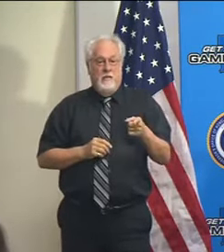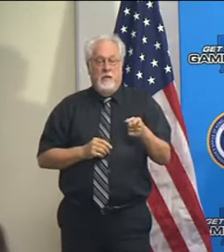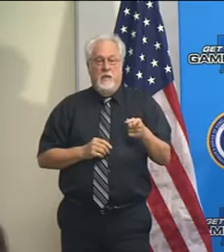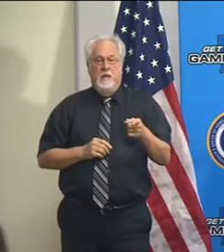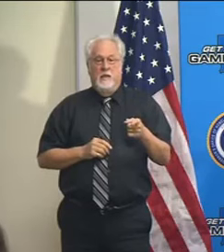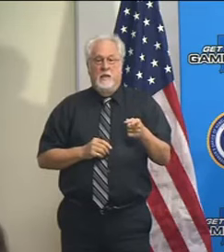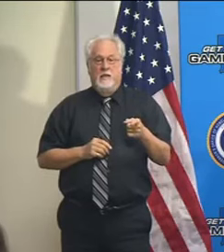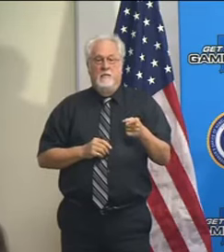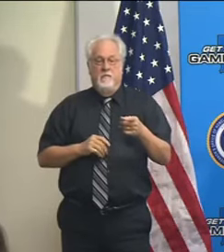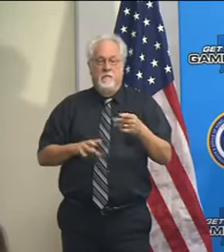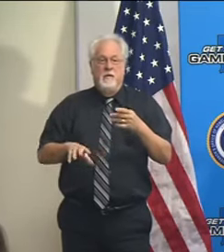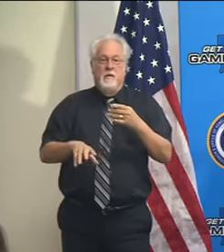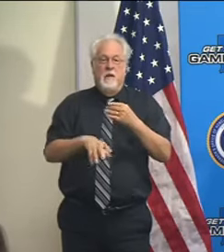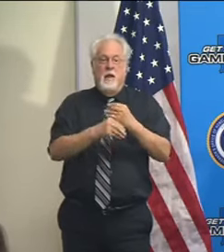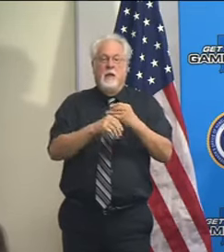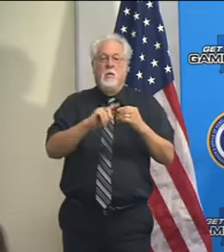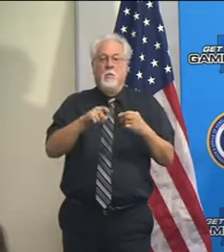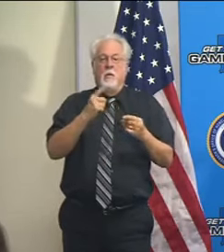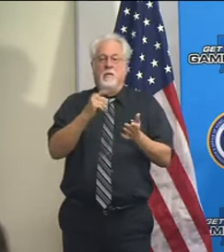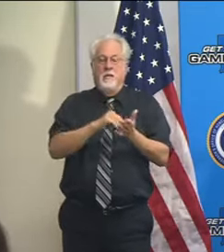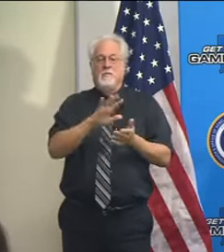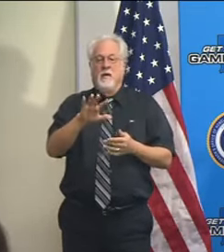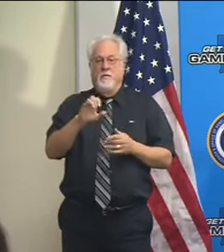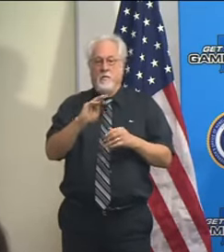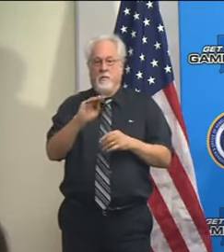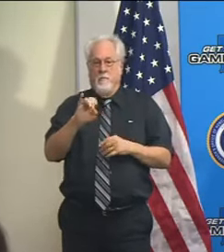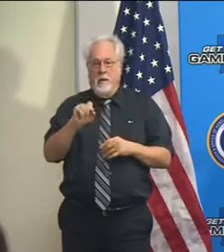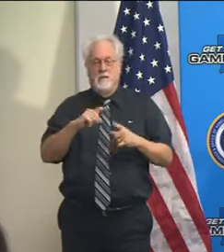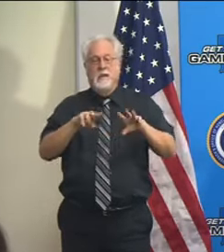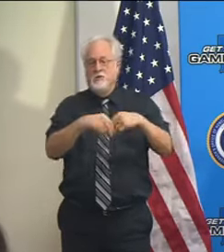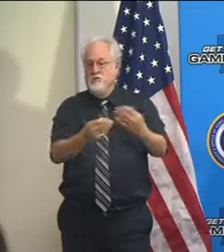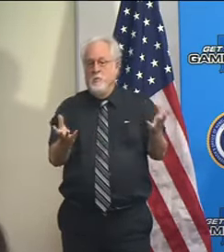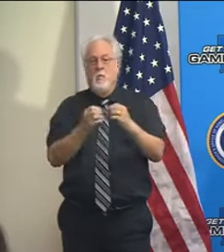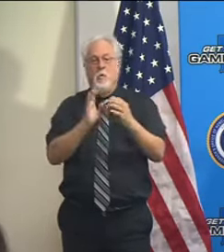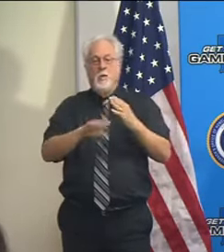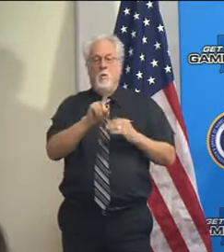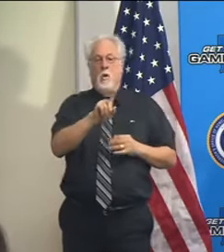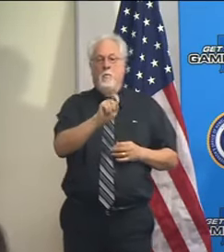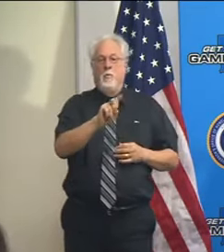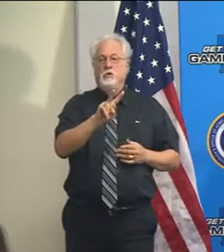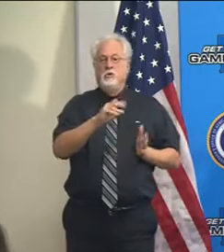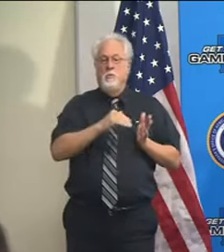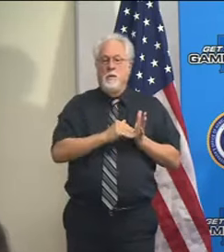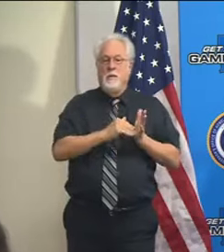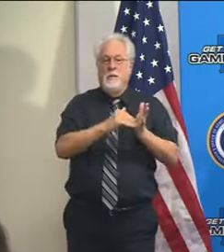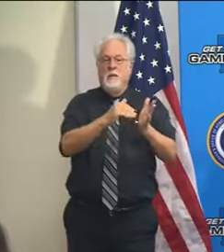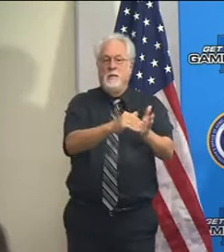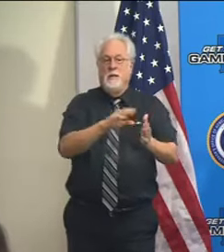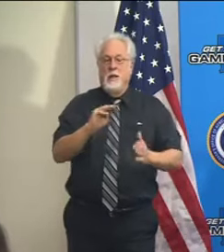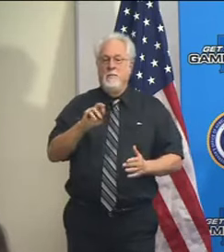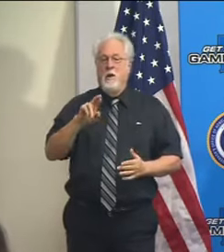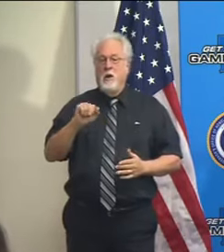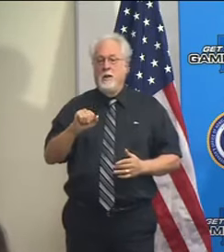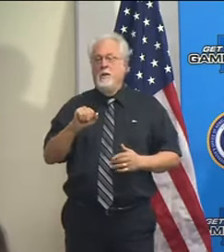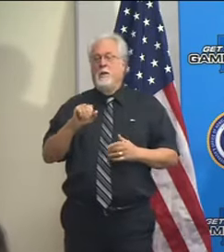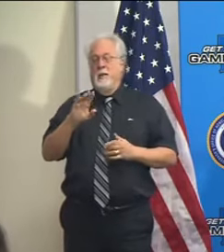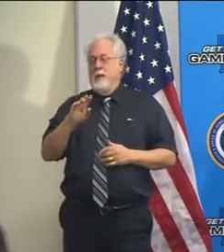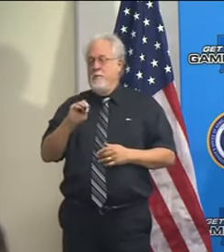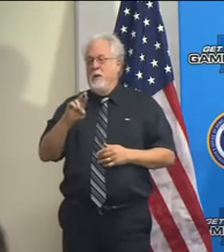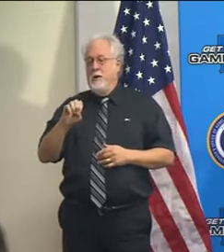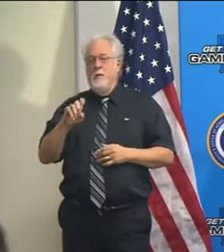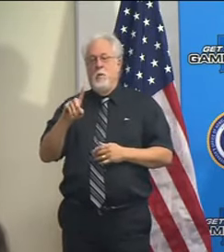additional 1,500 miles, and thus far they have distributed more than 1.2 million MREs, 1.8 million